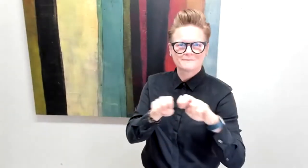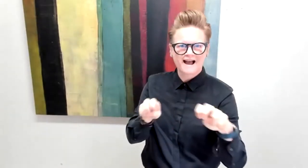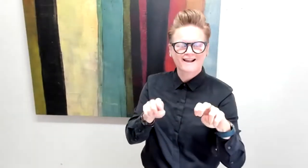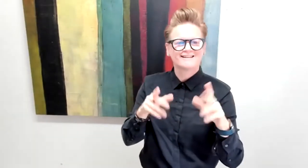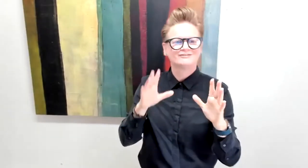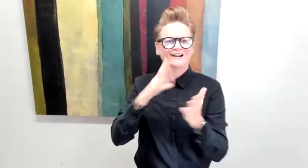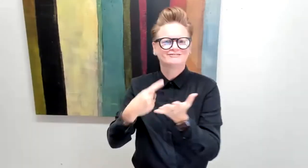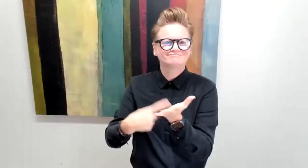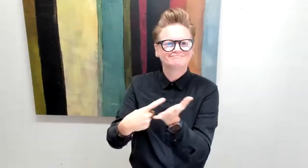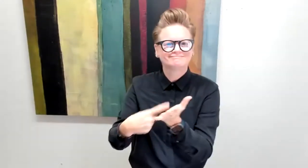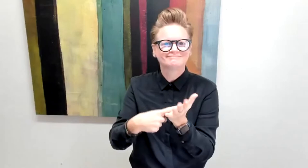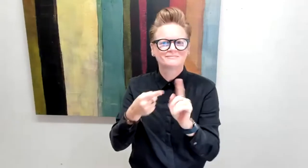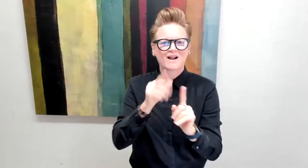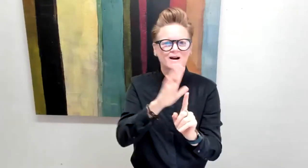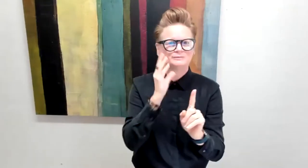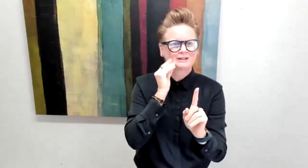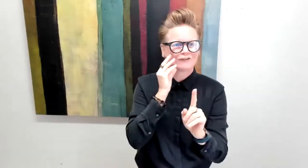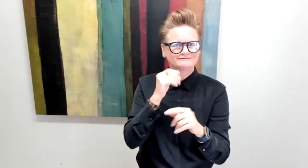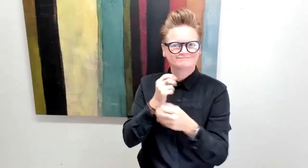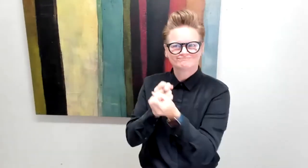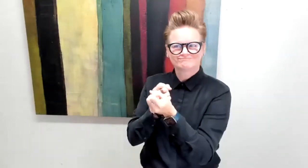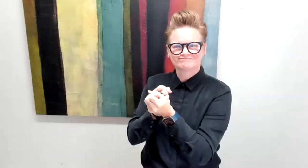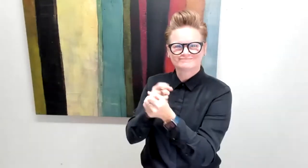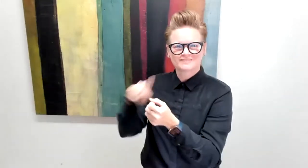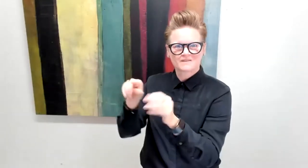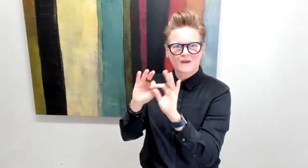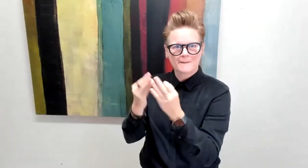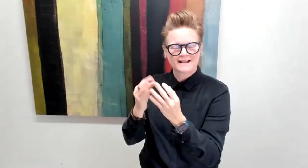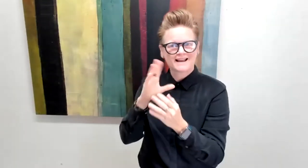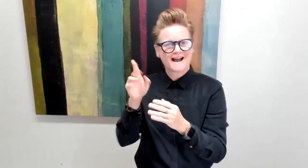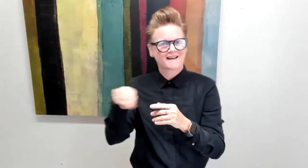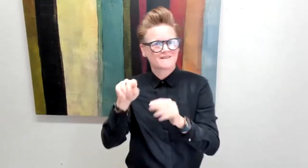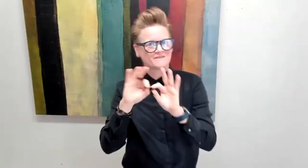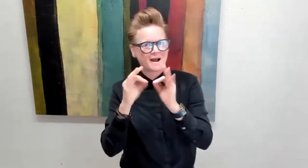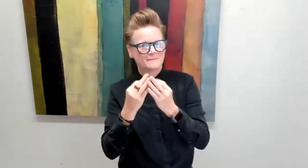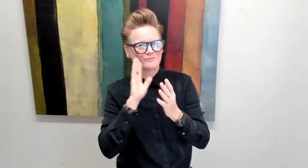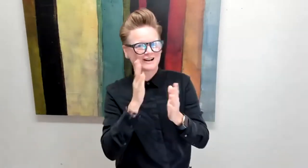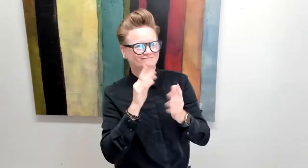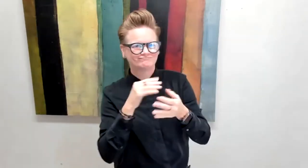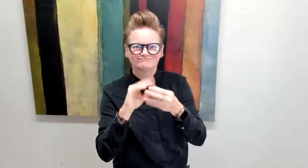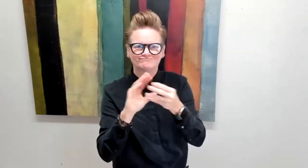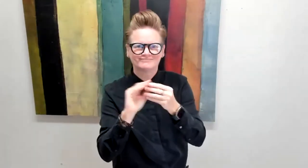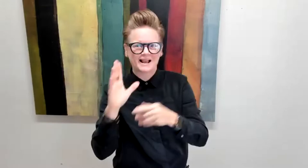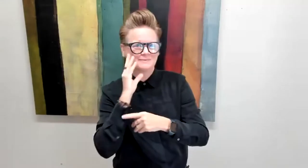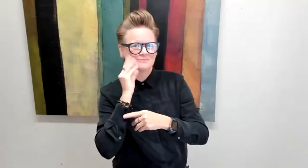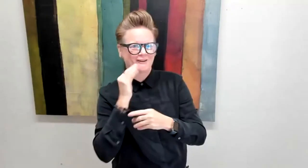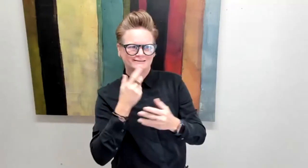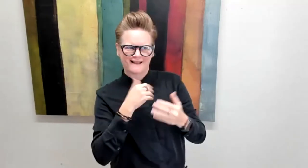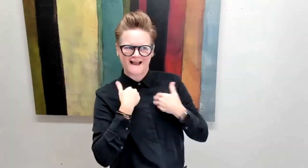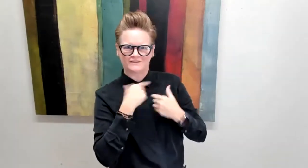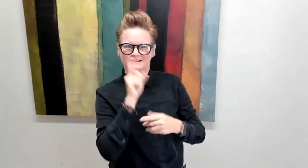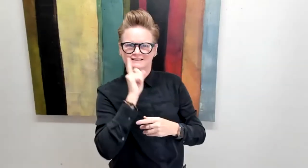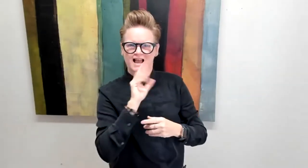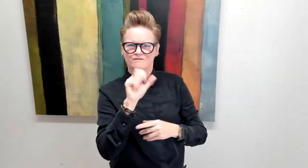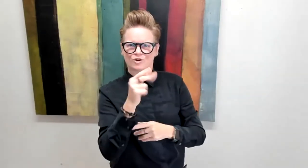So we'll have a family panel and a coach panel, and we'll have discussions about each other's experience and how they support families, and families